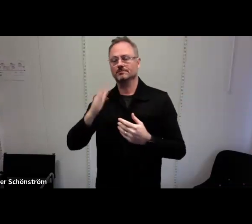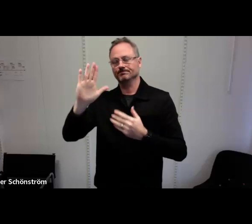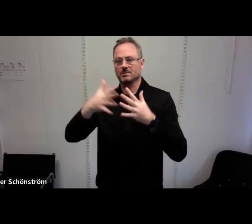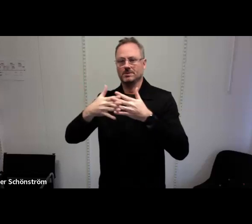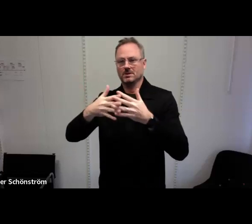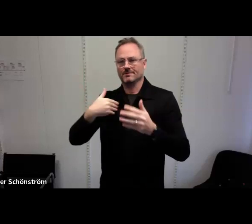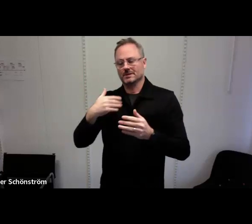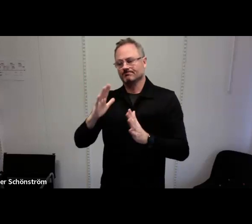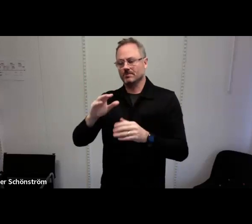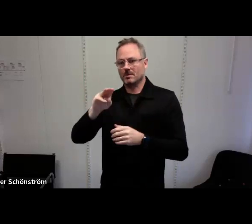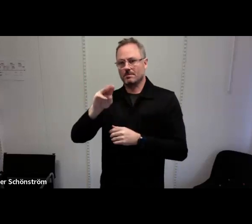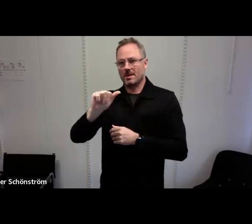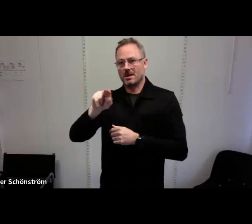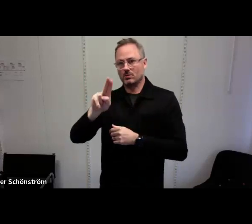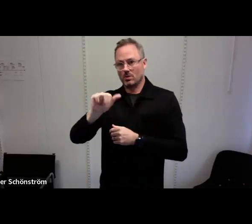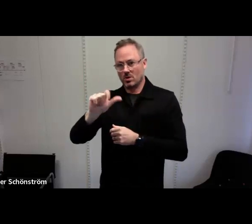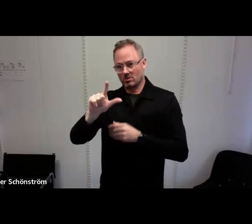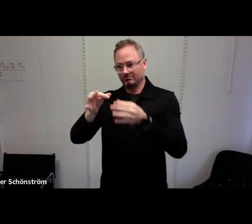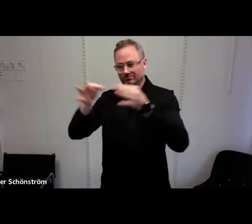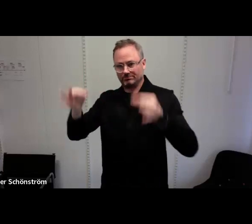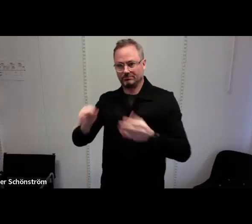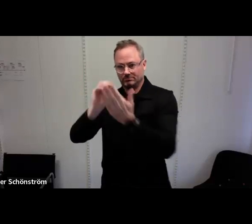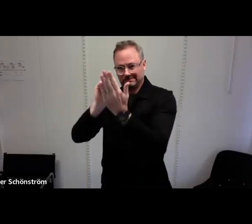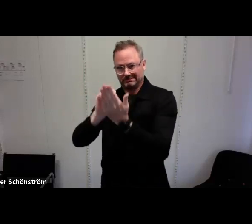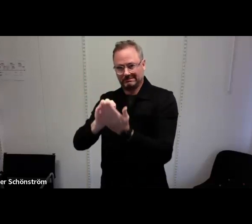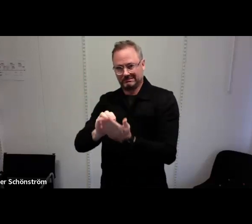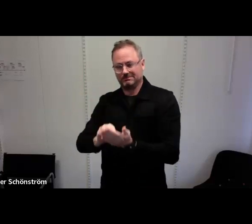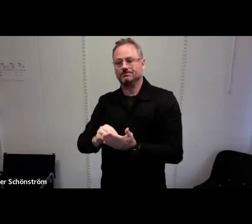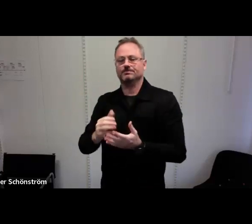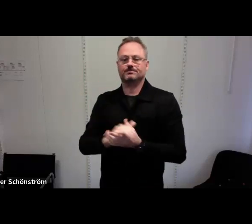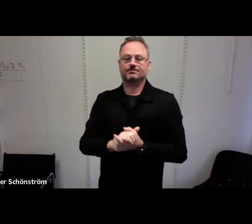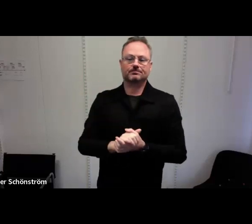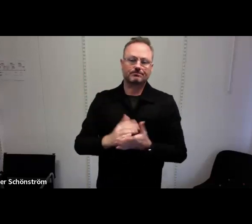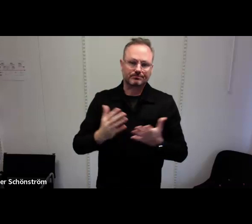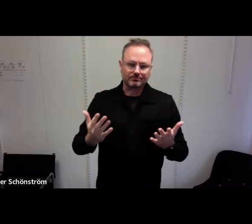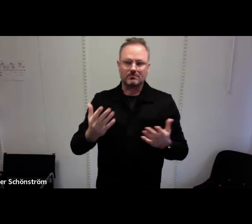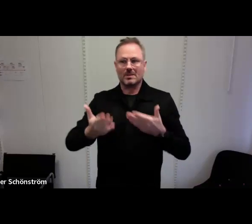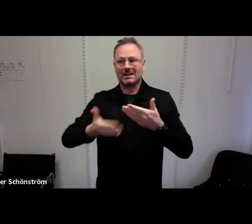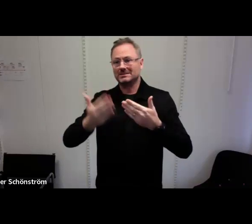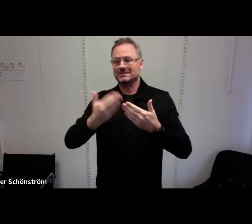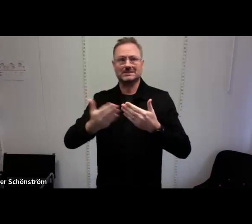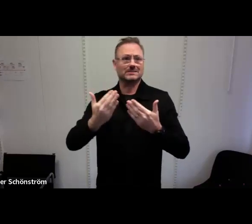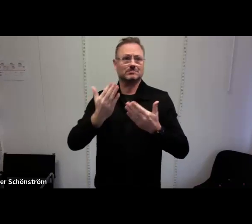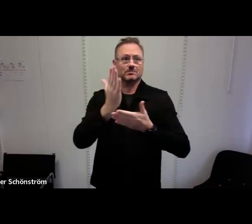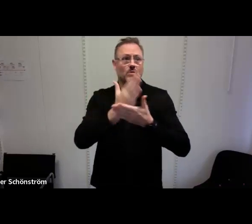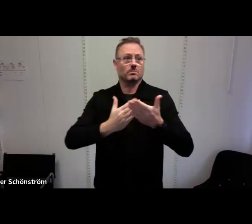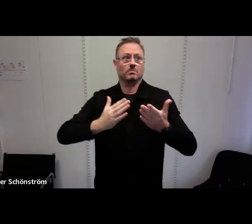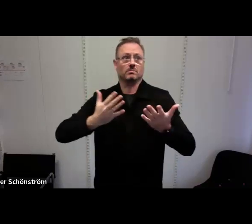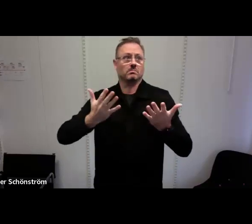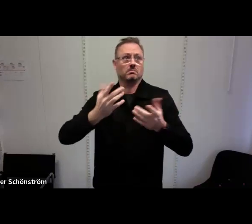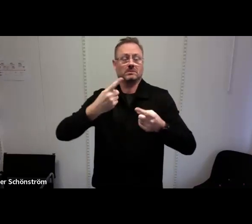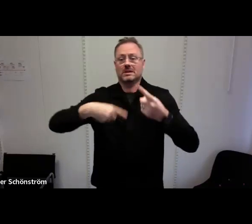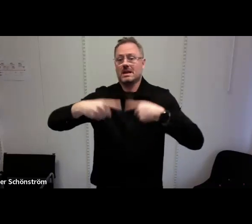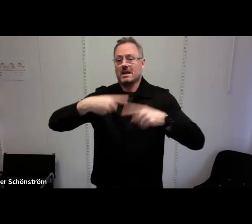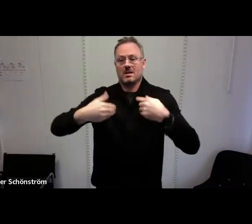an error. And in the US, they have a manual for scoring so that their raters can